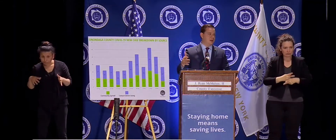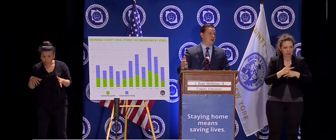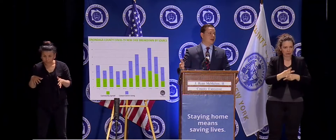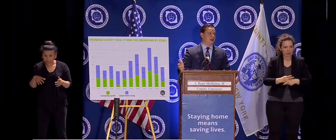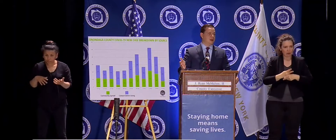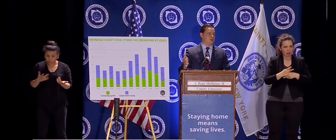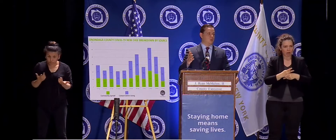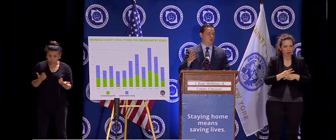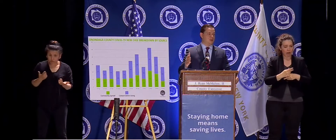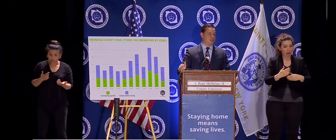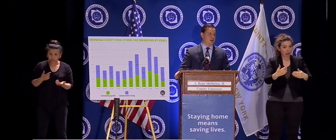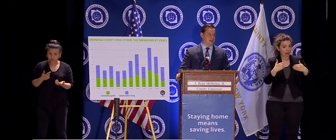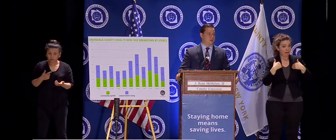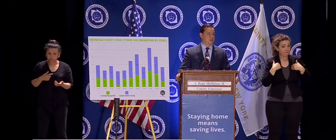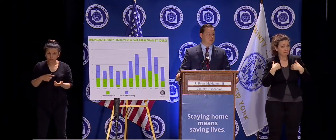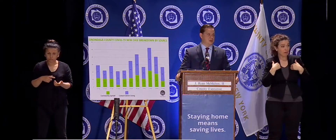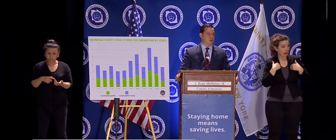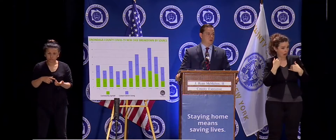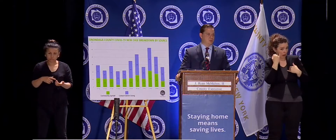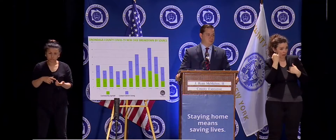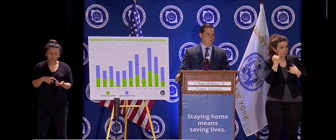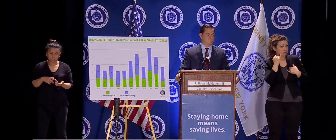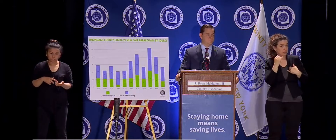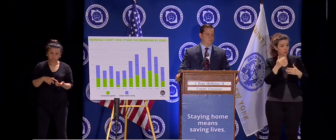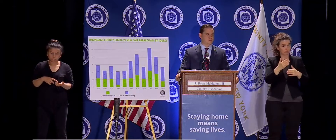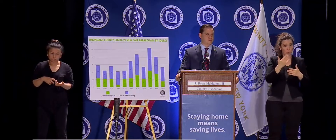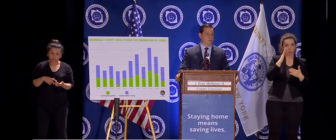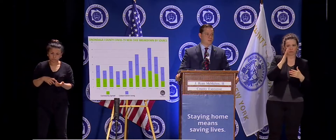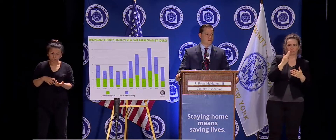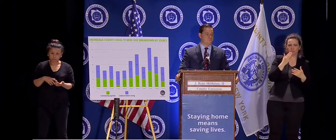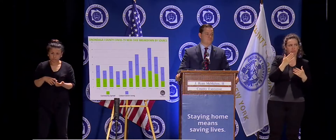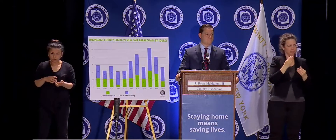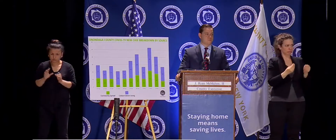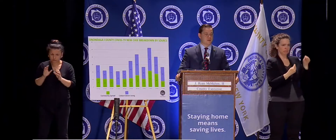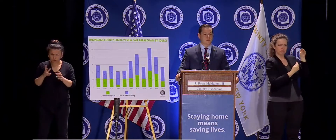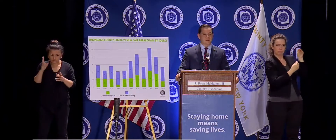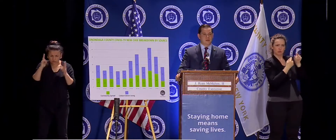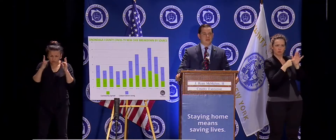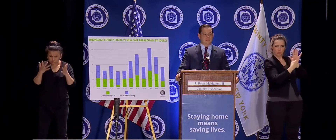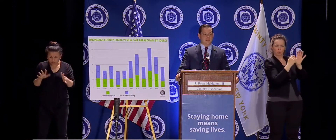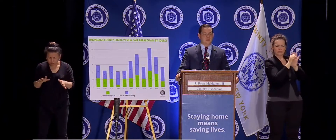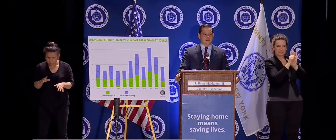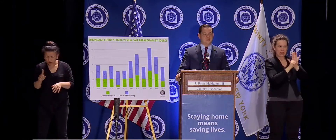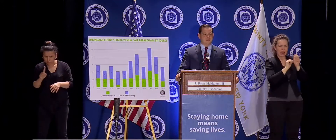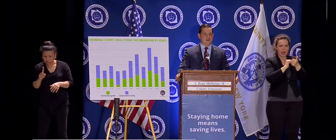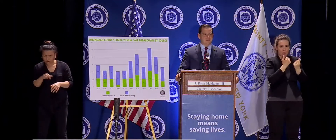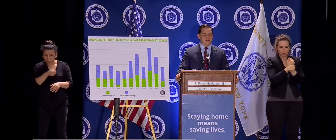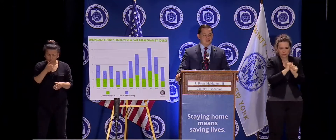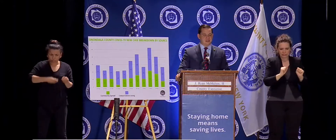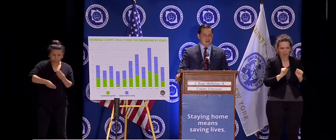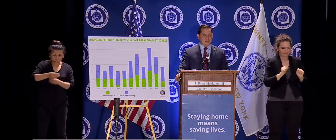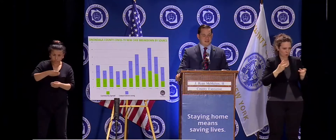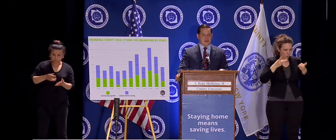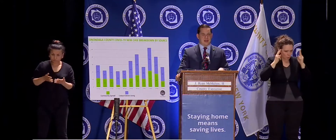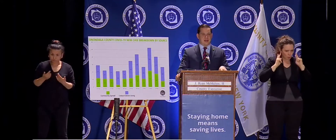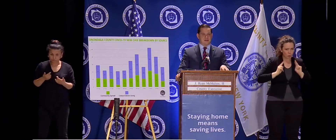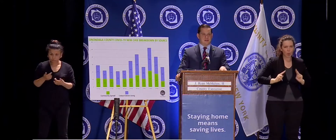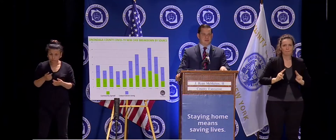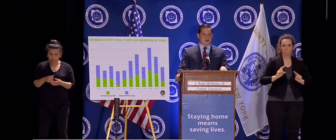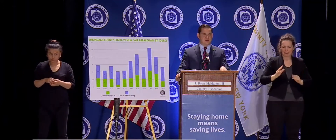safely, and we are sharing that with the state of New York. Do you think there will be other businesses that can start? Yeah, I